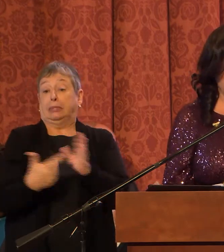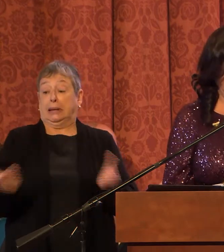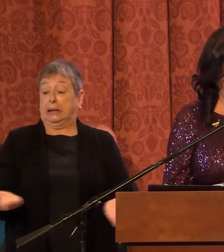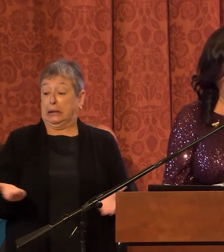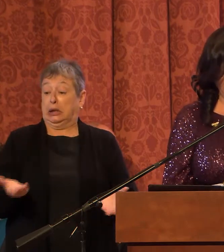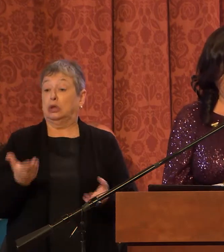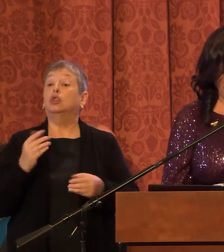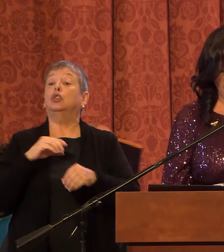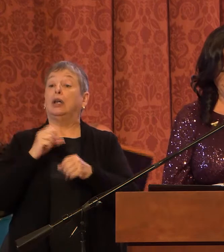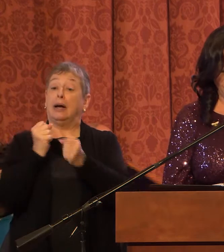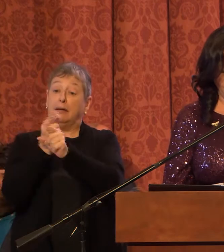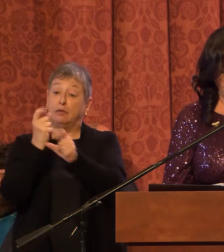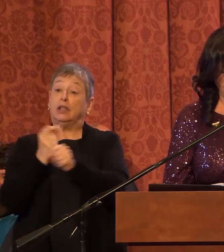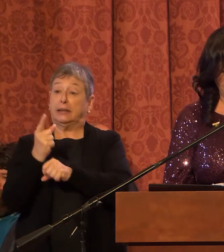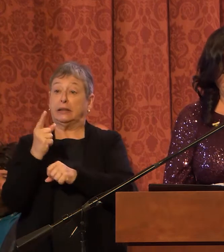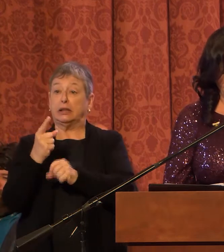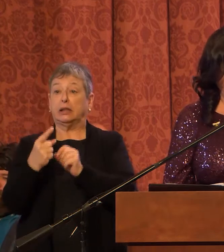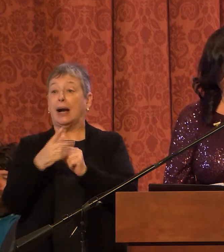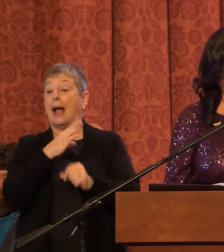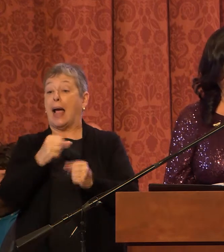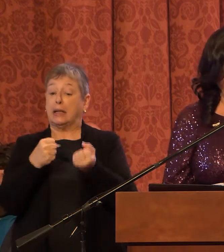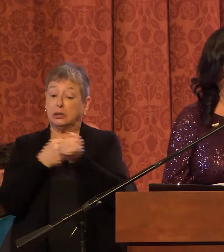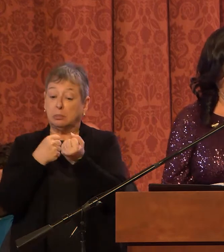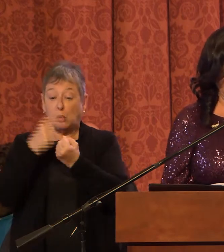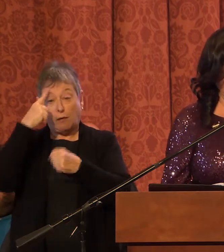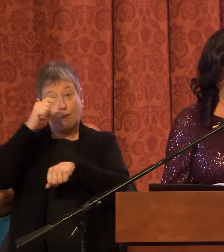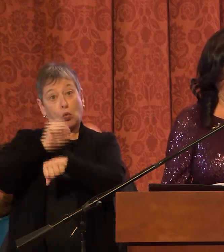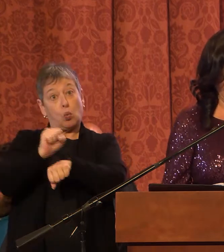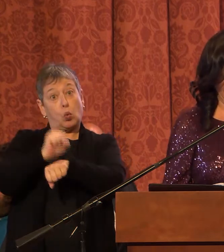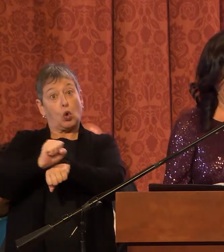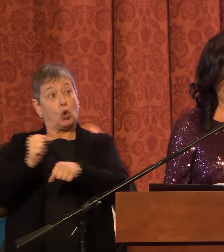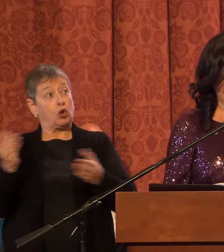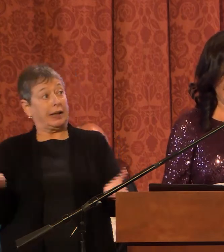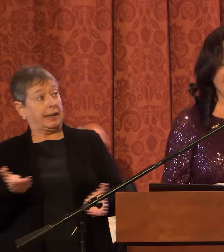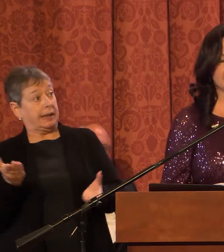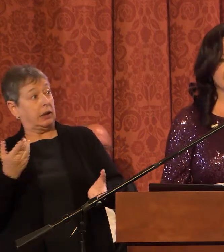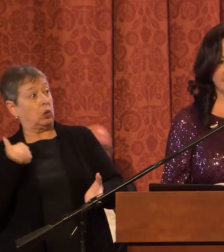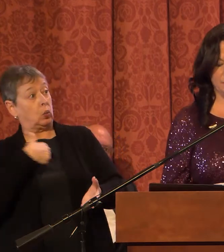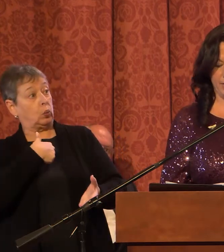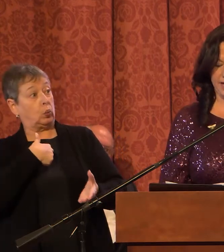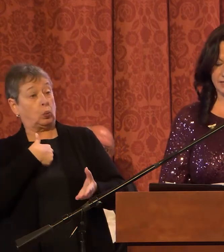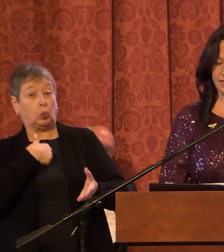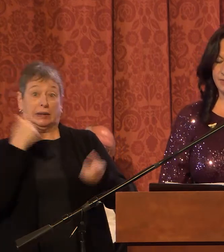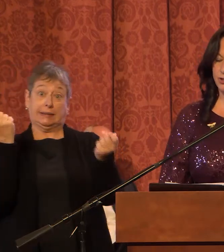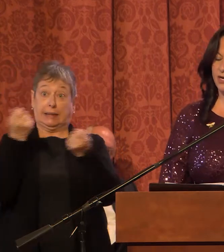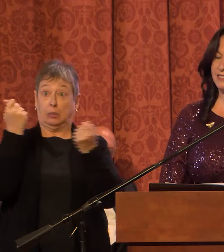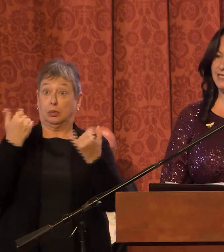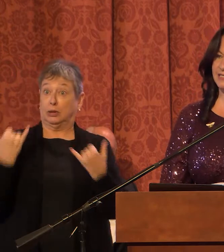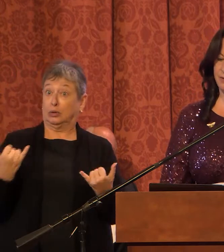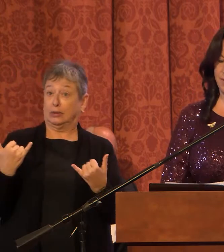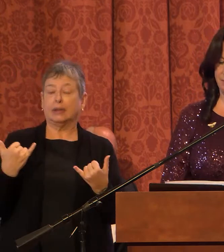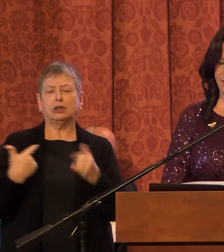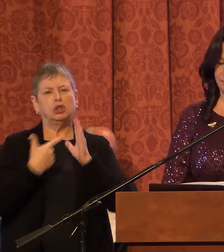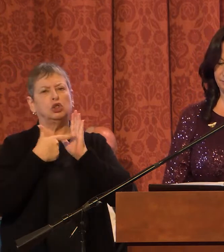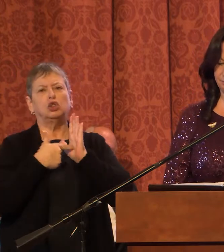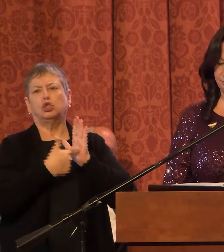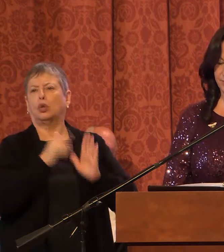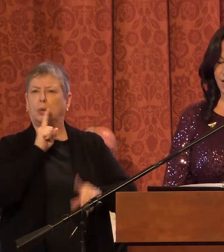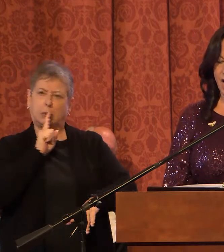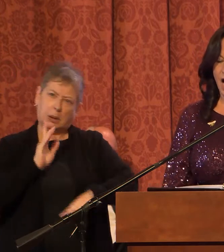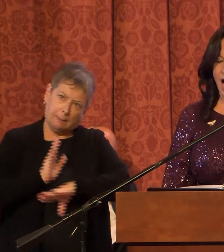and his support of the work that we are here to recognize and celebrate demonstrates his